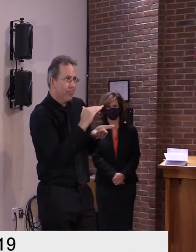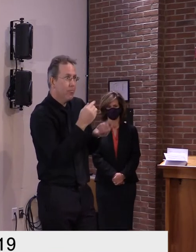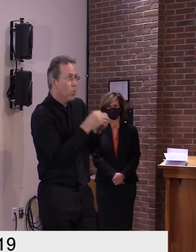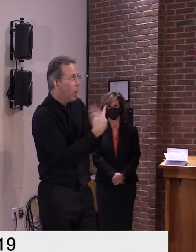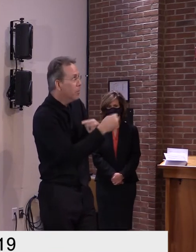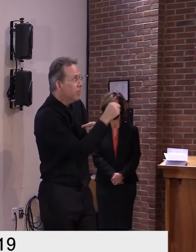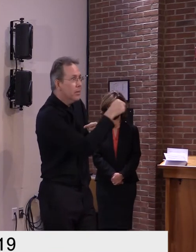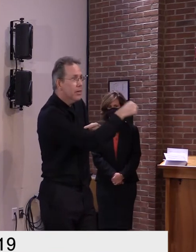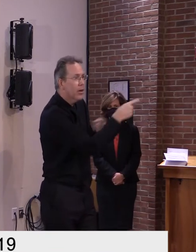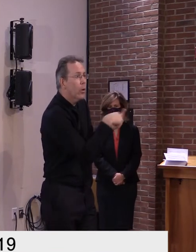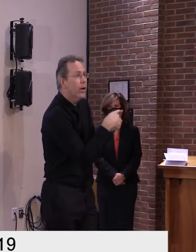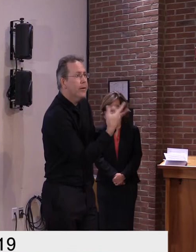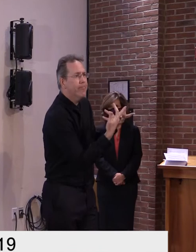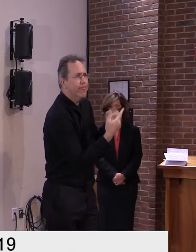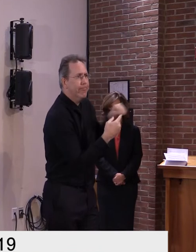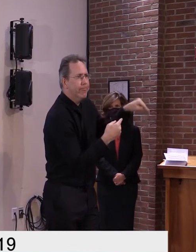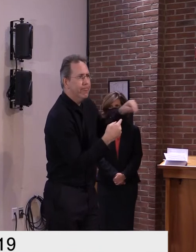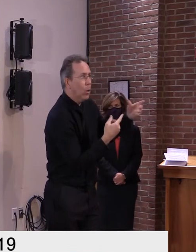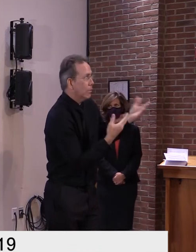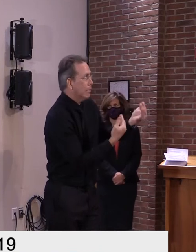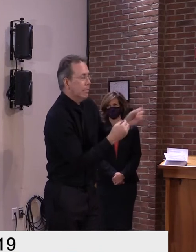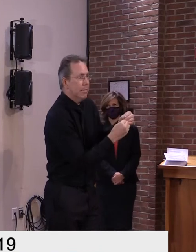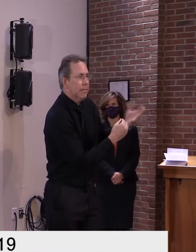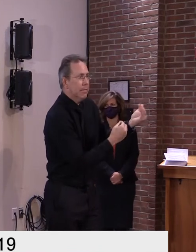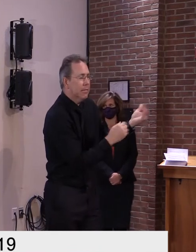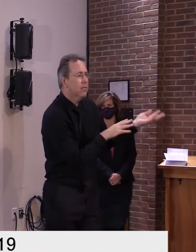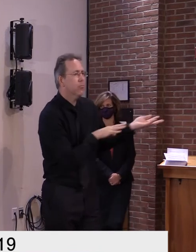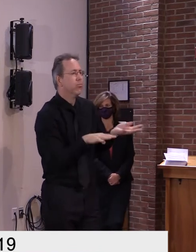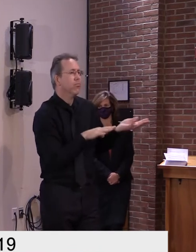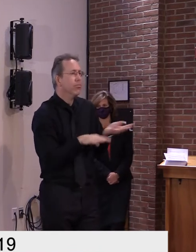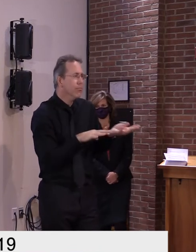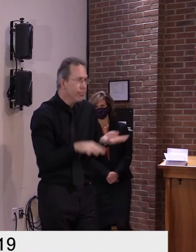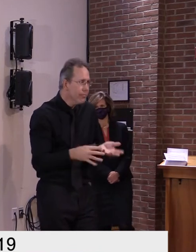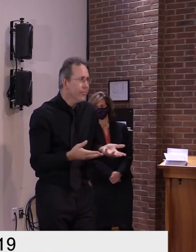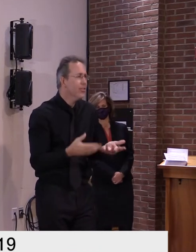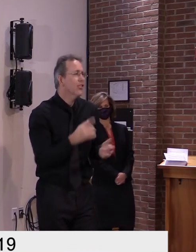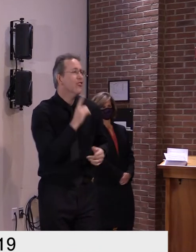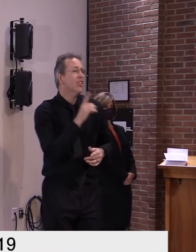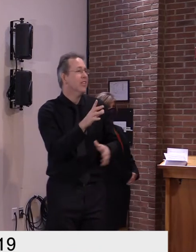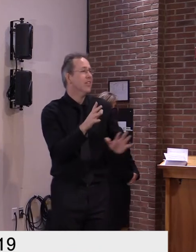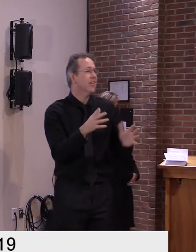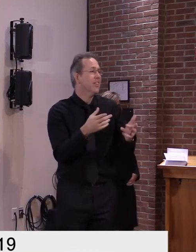hasn't been wonderful communication coming down to the states.